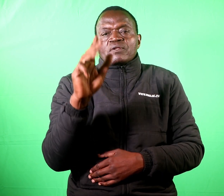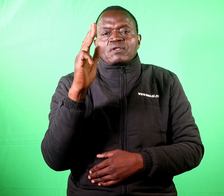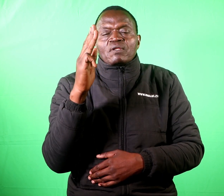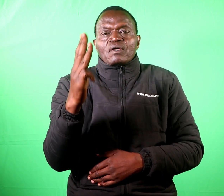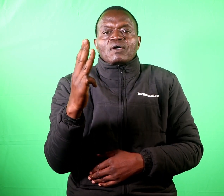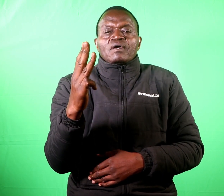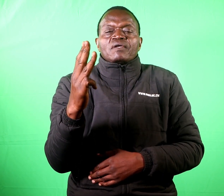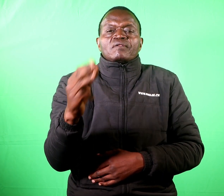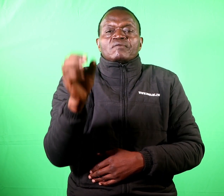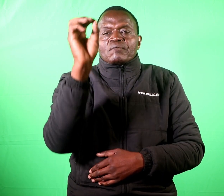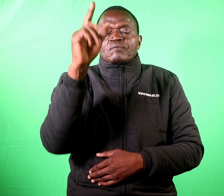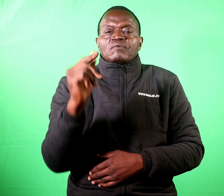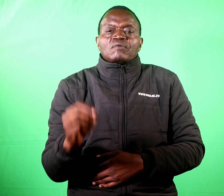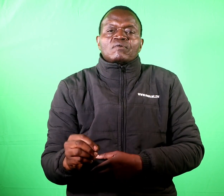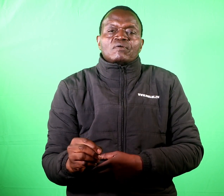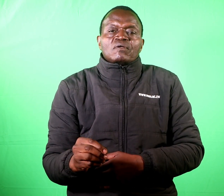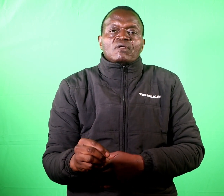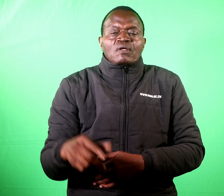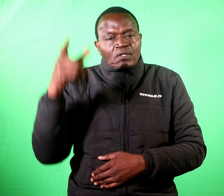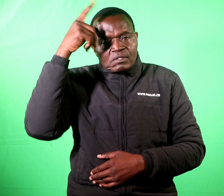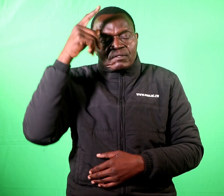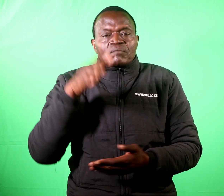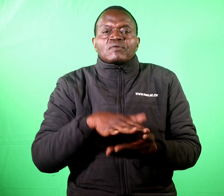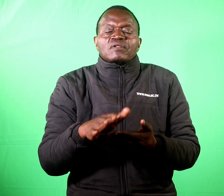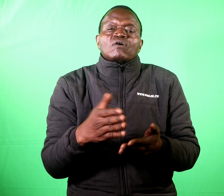2.9%, livestock production or sales